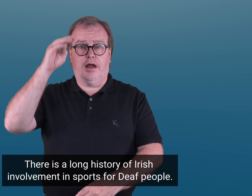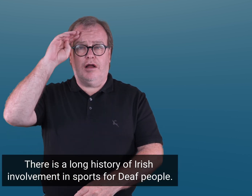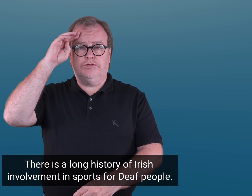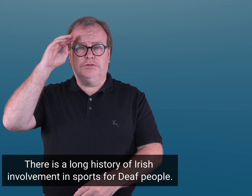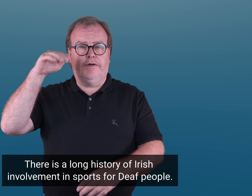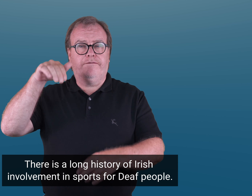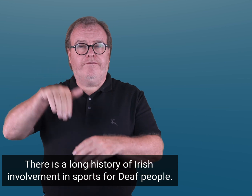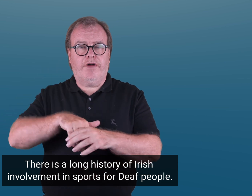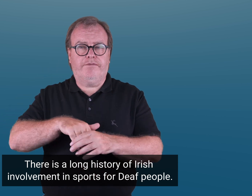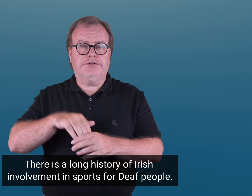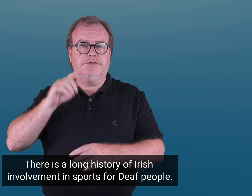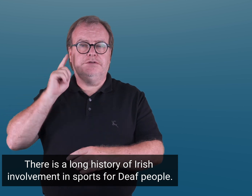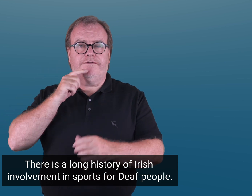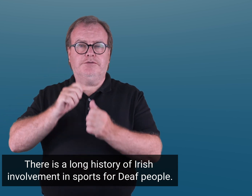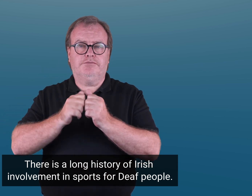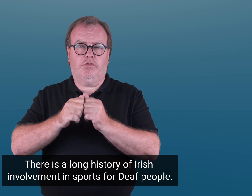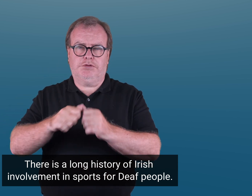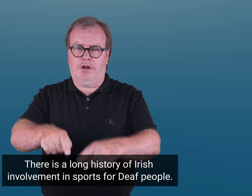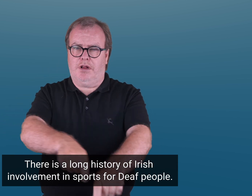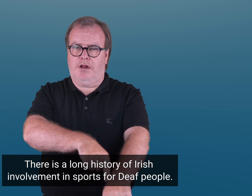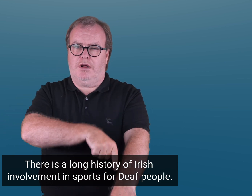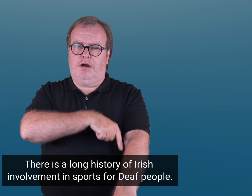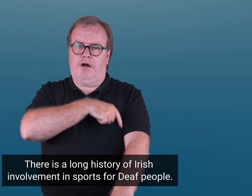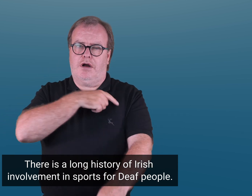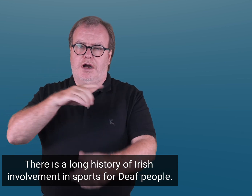There is a long history of Irish involvement in sports for deaf people.